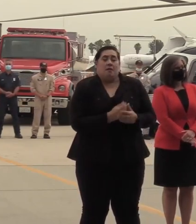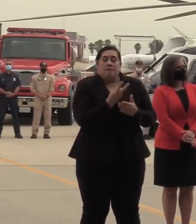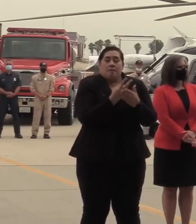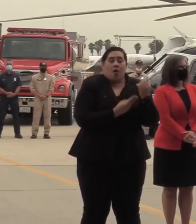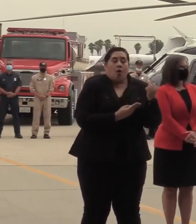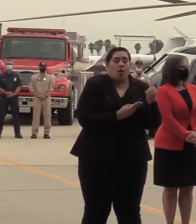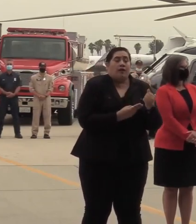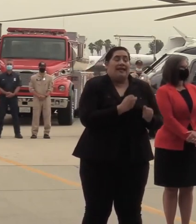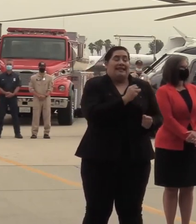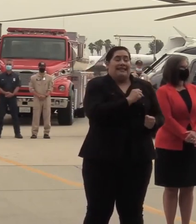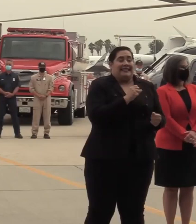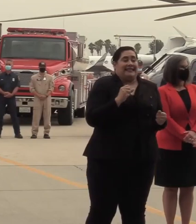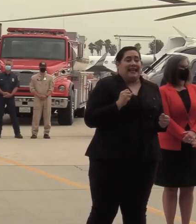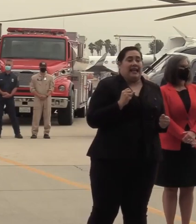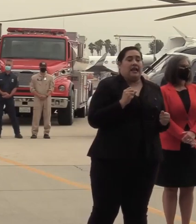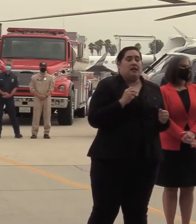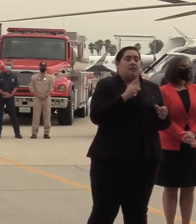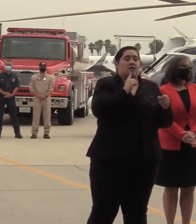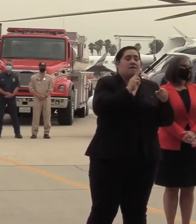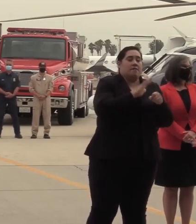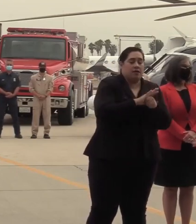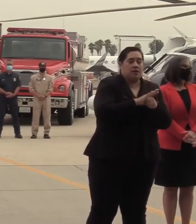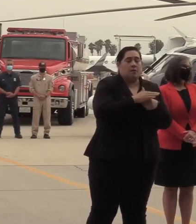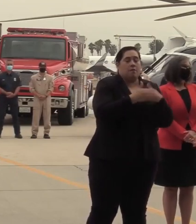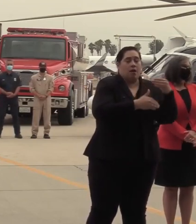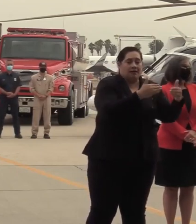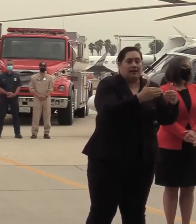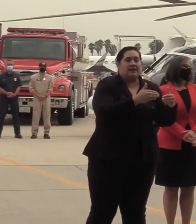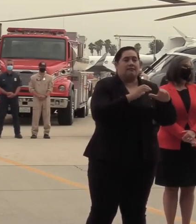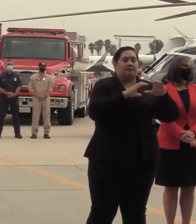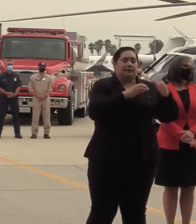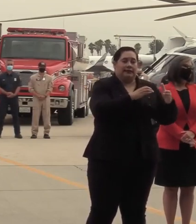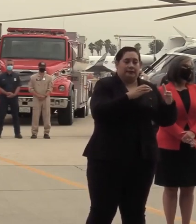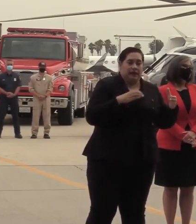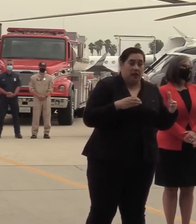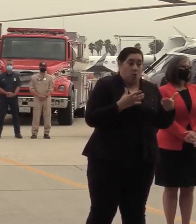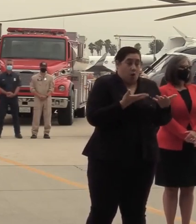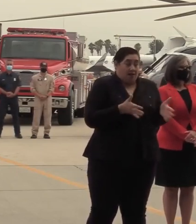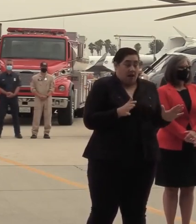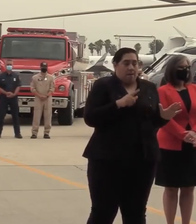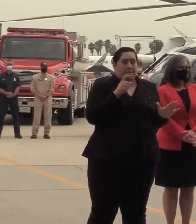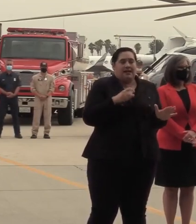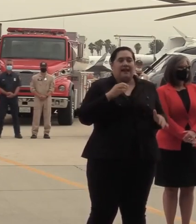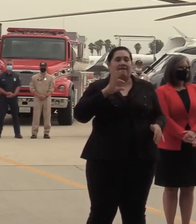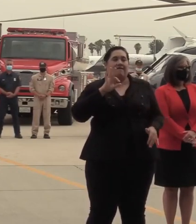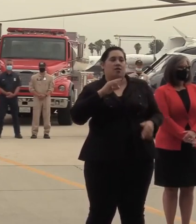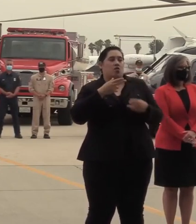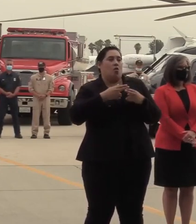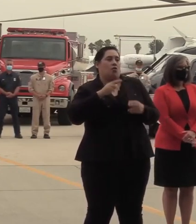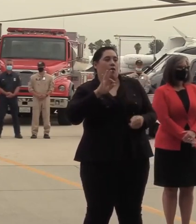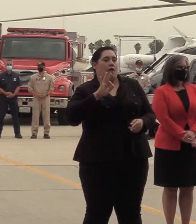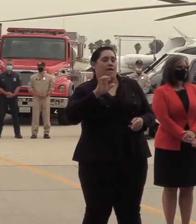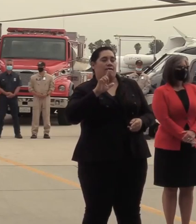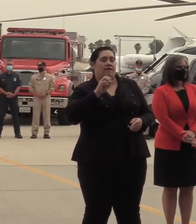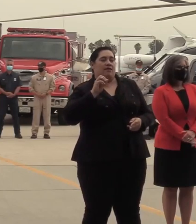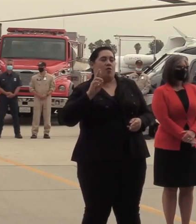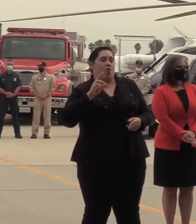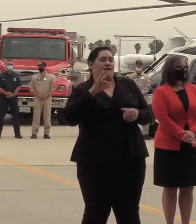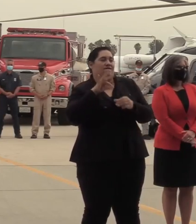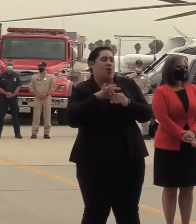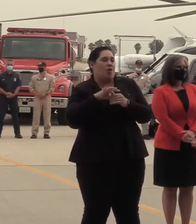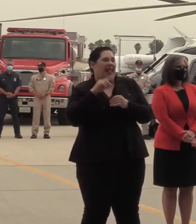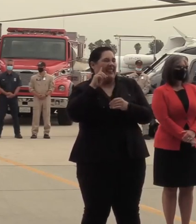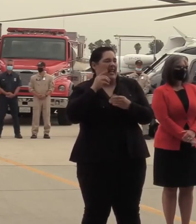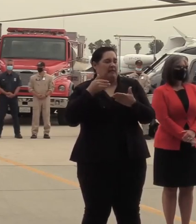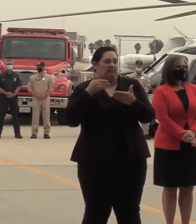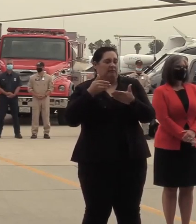the Senate confirmation process and committee, and when that's done, there has to be a floor vote. So I think the estimates we're getting are kind of towards the end of